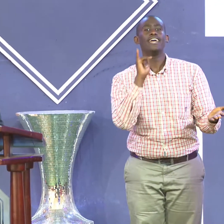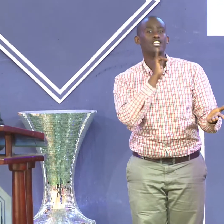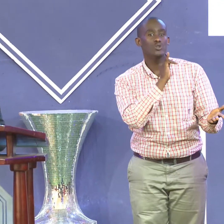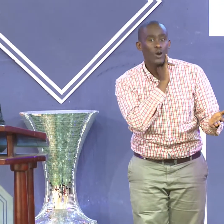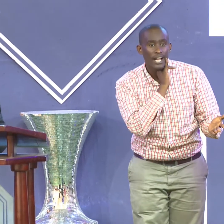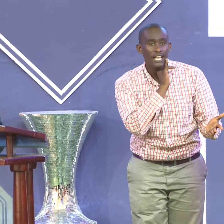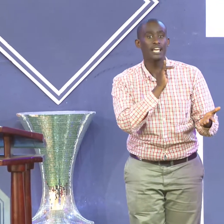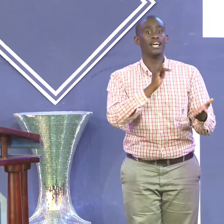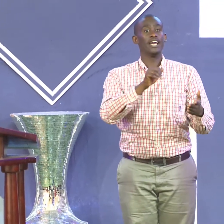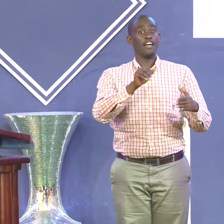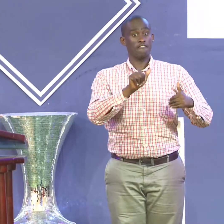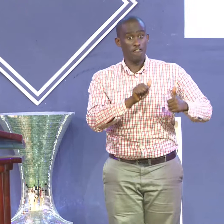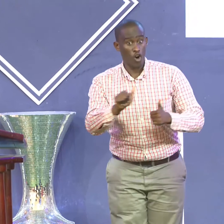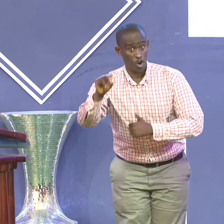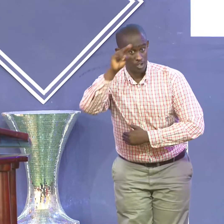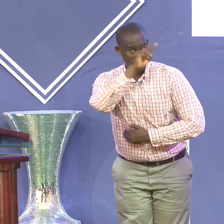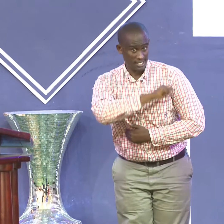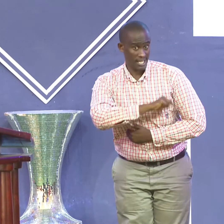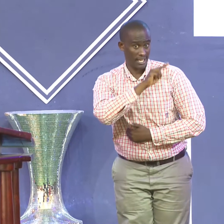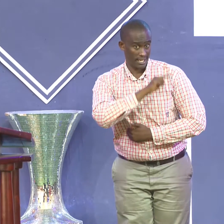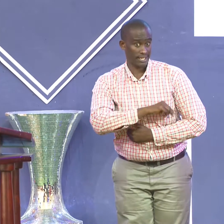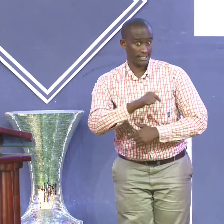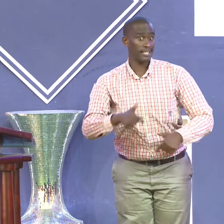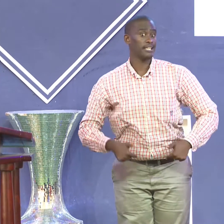And then it became a sin in which Israel lived.